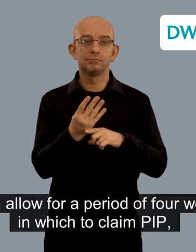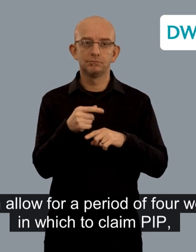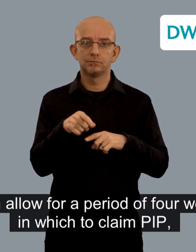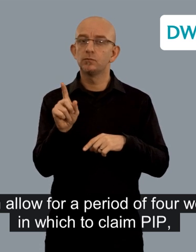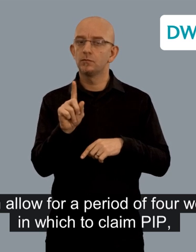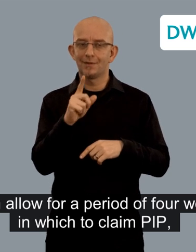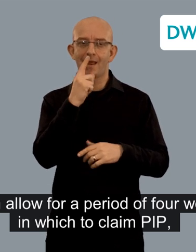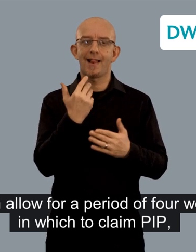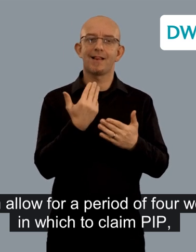claim PIP,